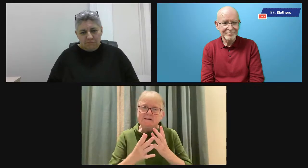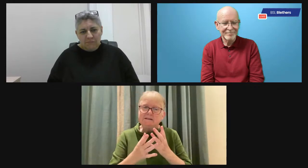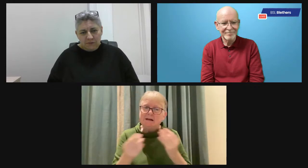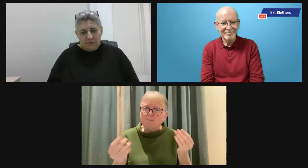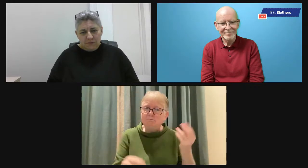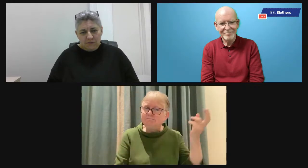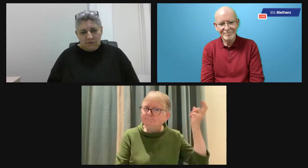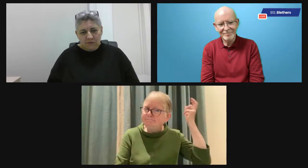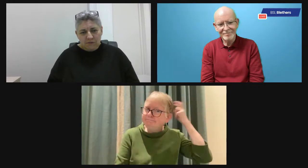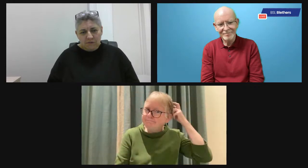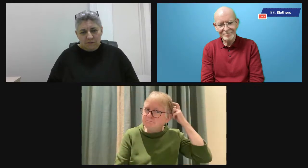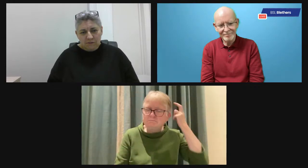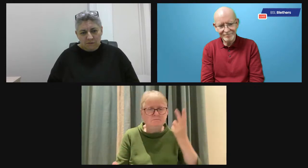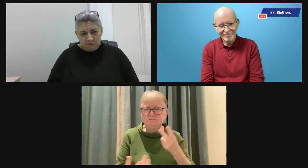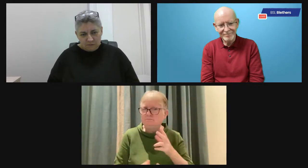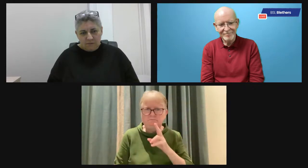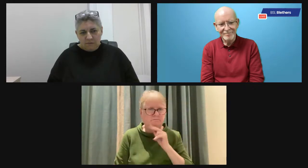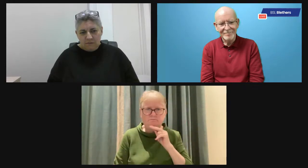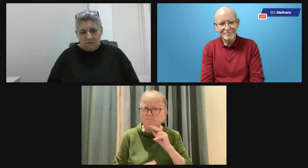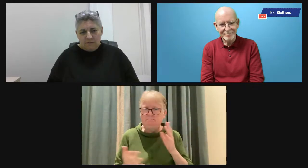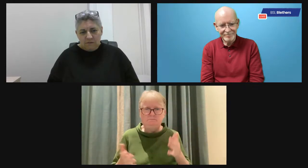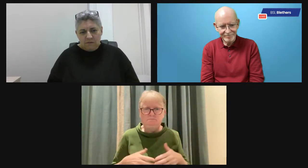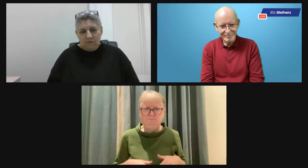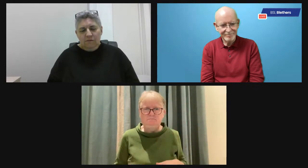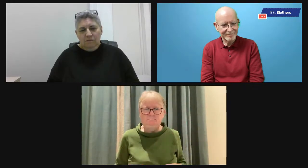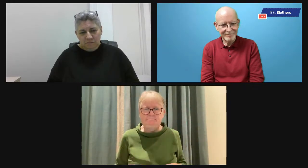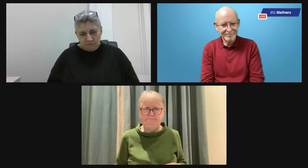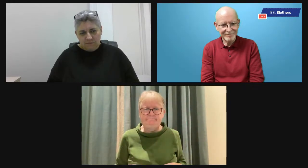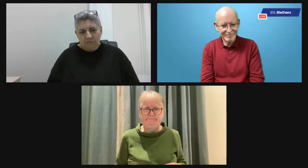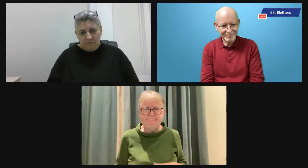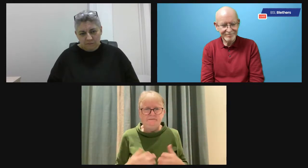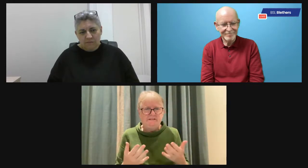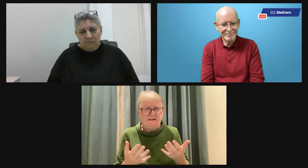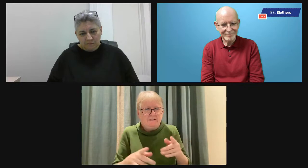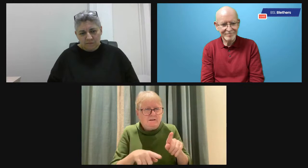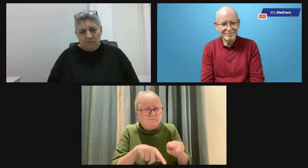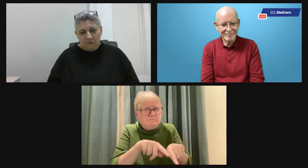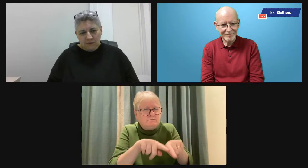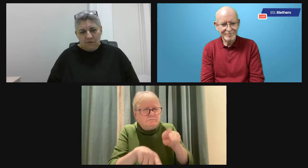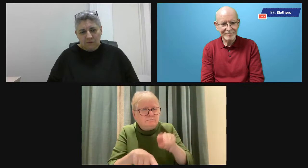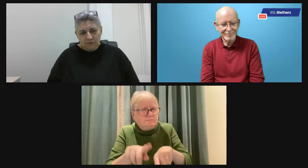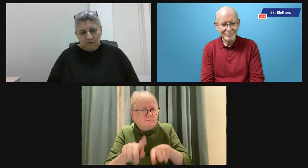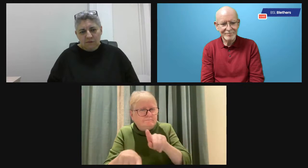some people with cochlear implants are great signers. Some people with cochlear implants,